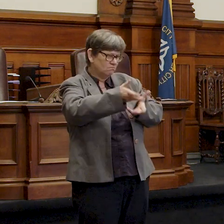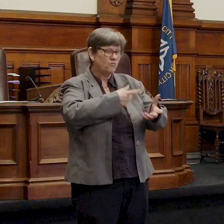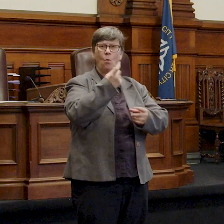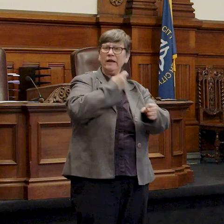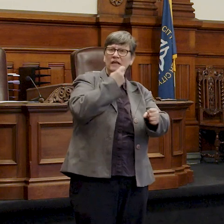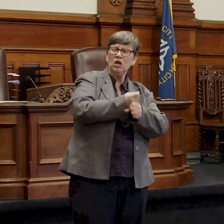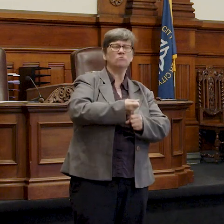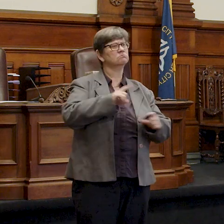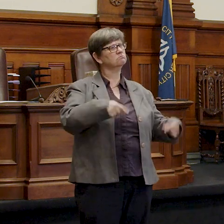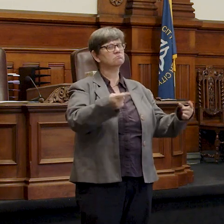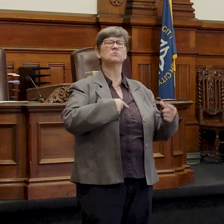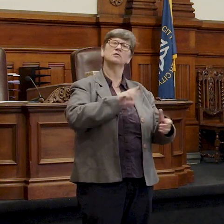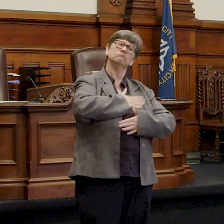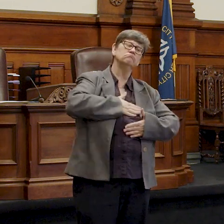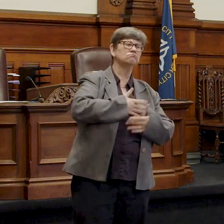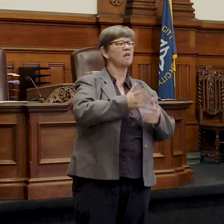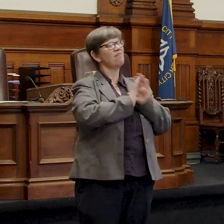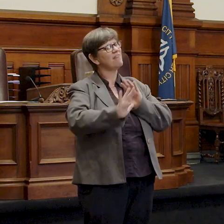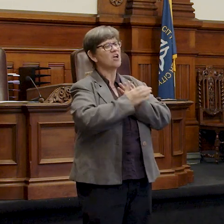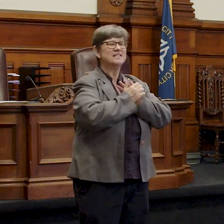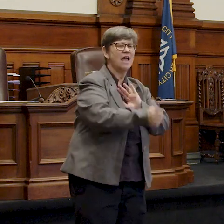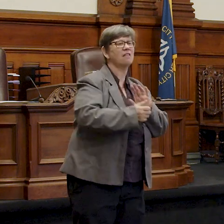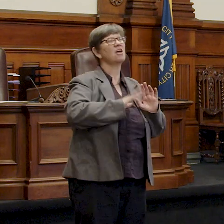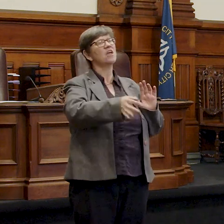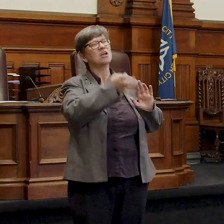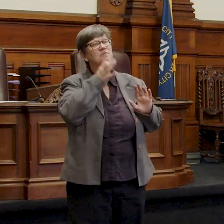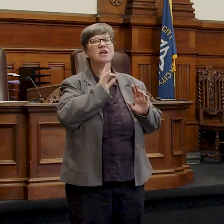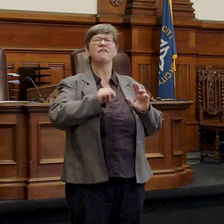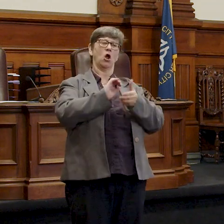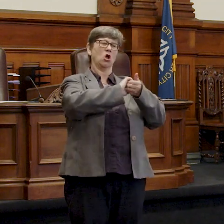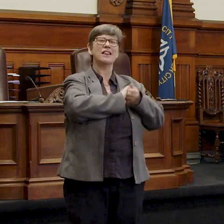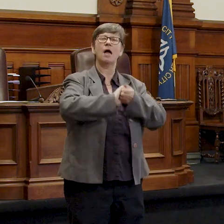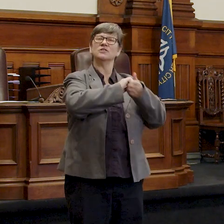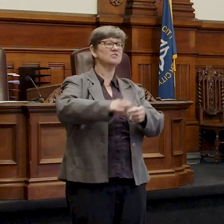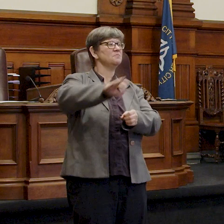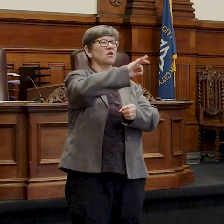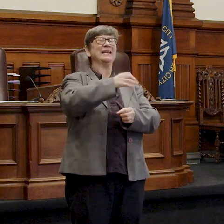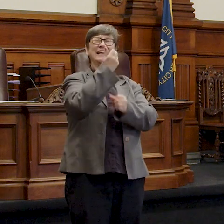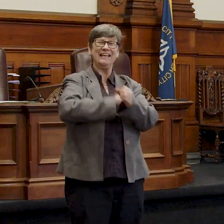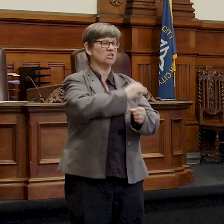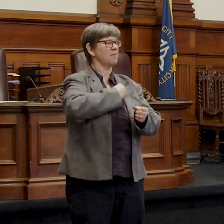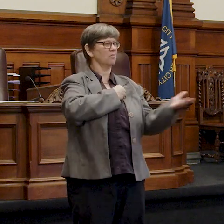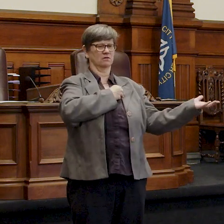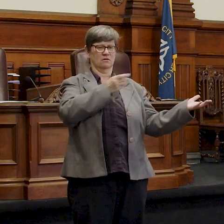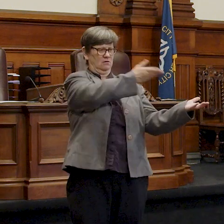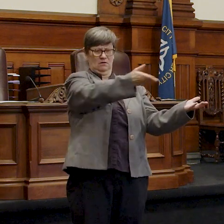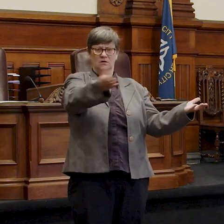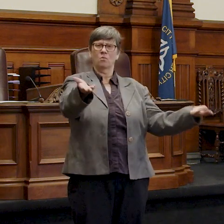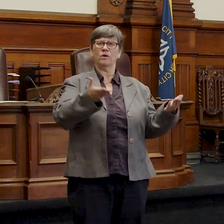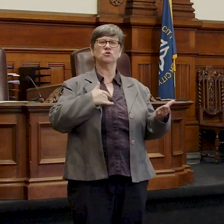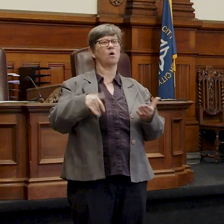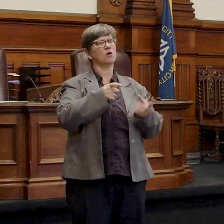talent, expertise, and collaborative spirit that each member brings to our administration, as together